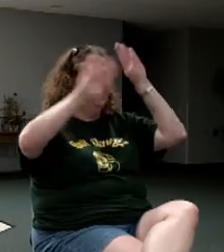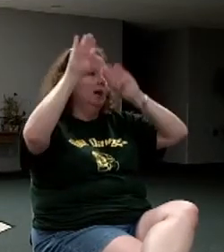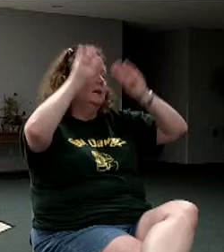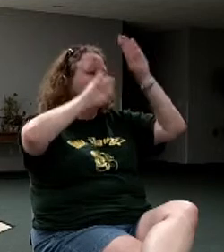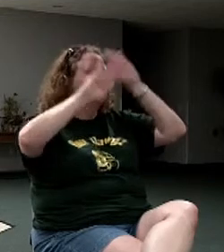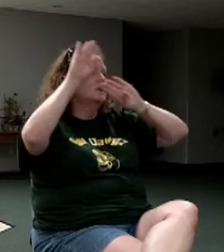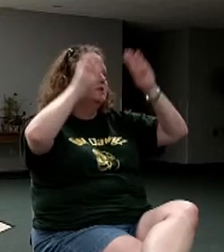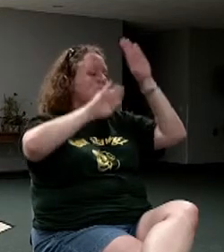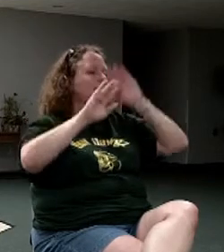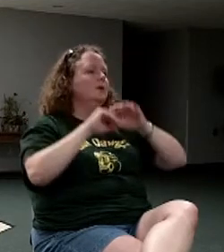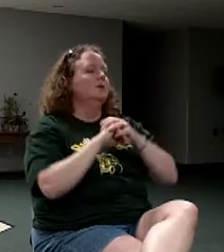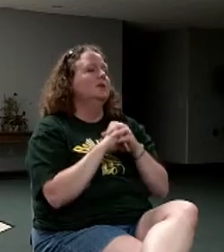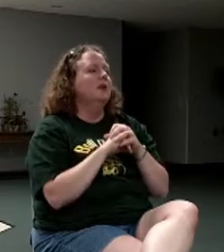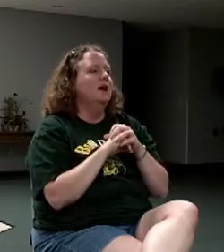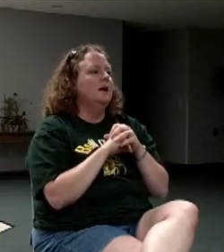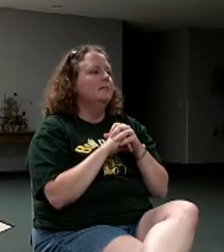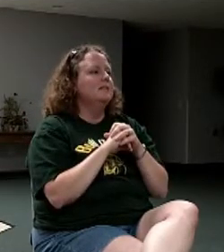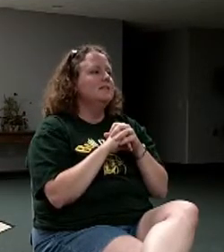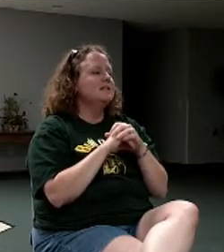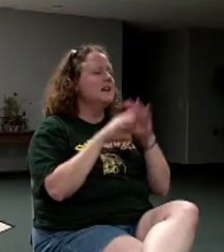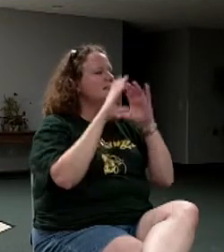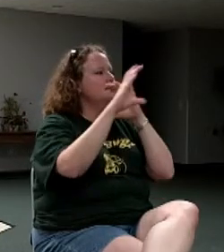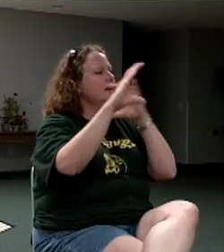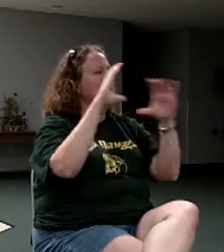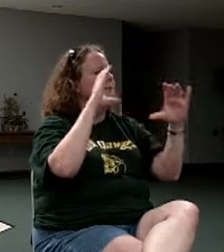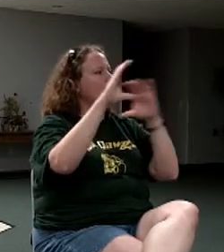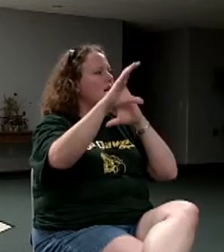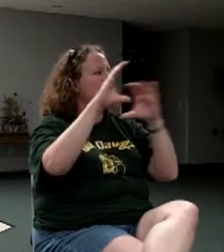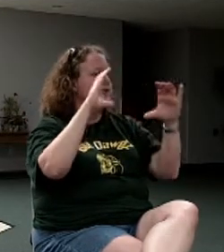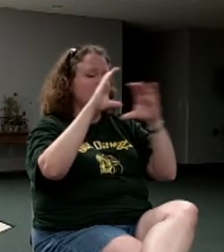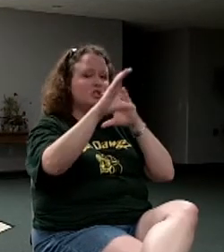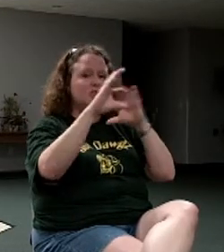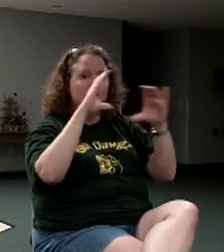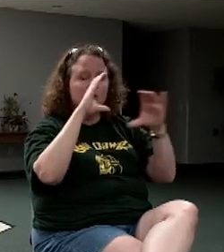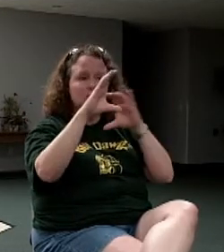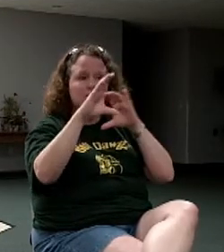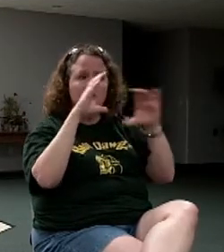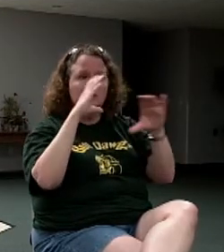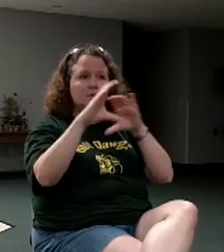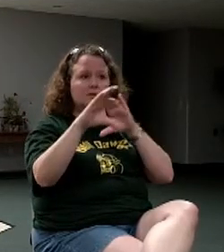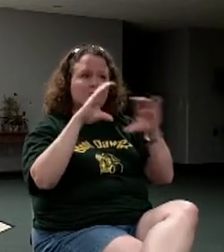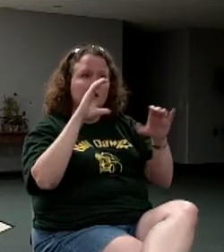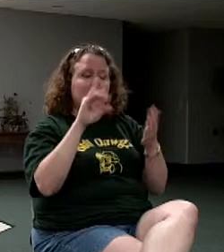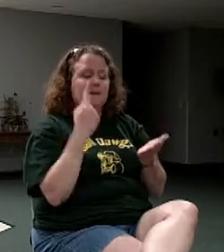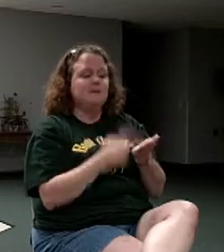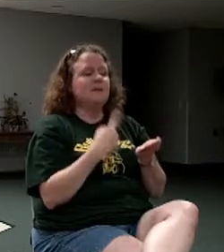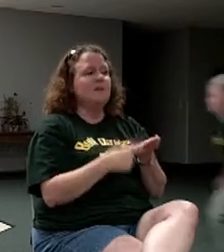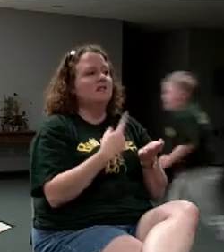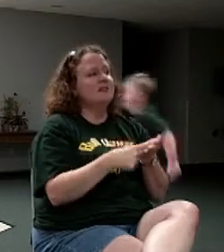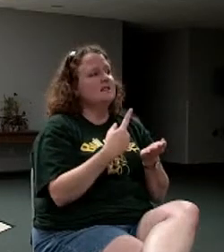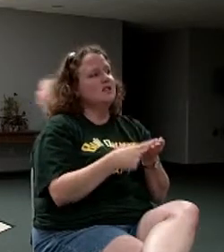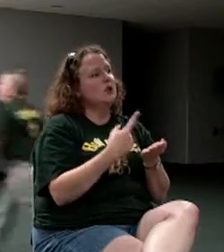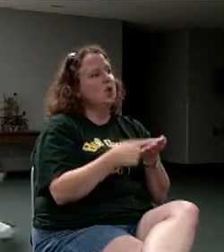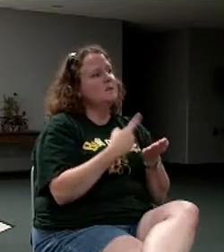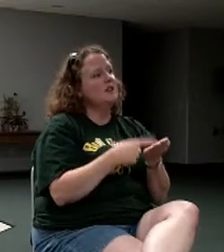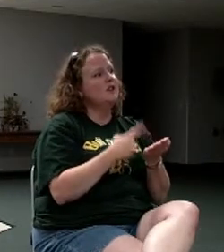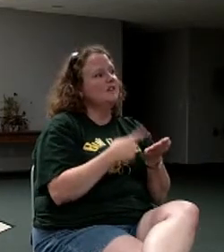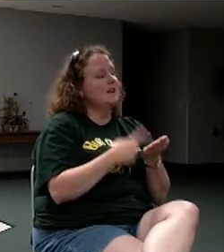Okay. So trouble. To discuss something can be a conversation. It can be something that's the terms that are